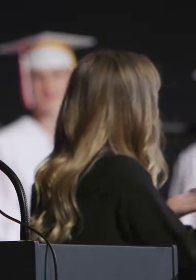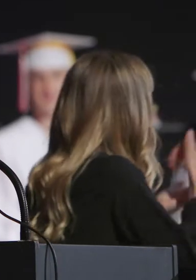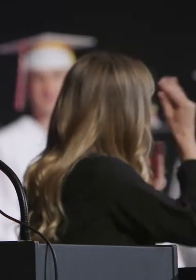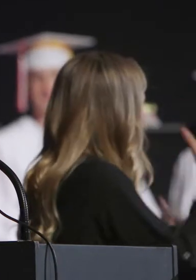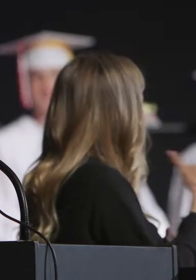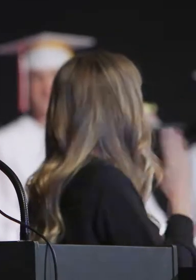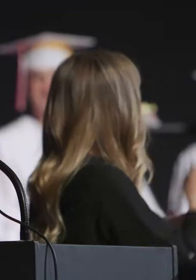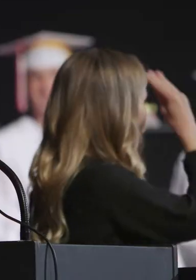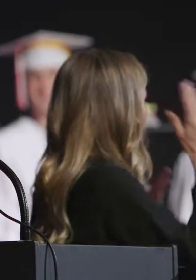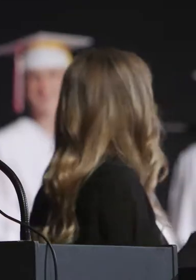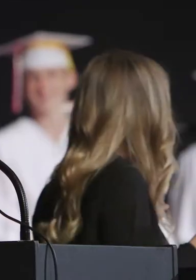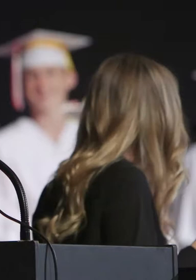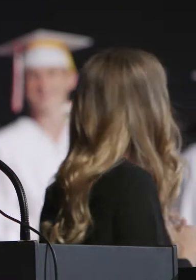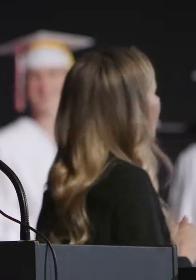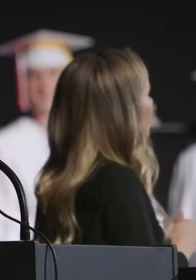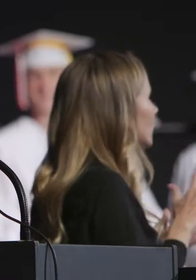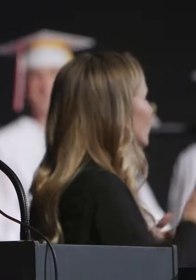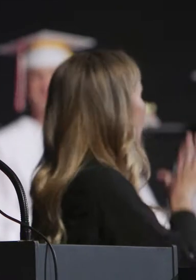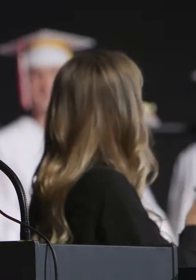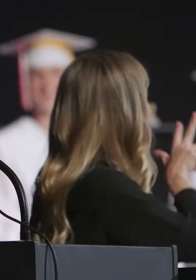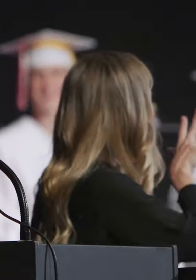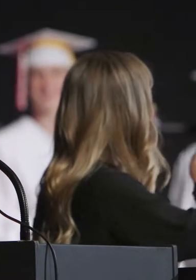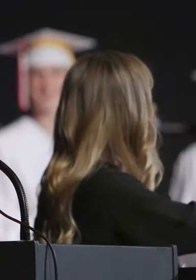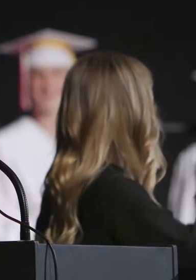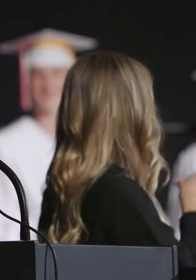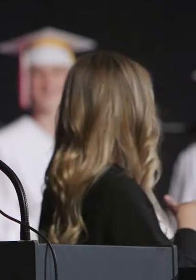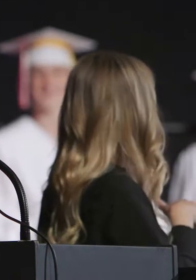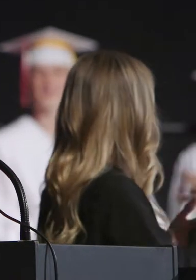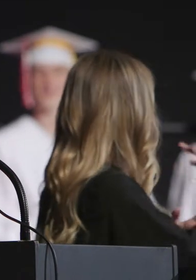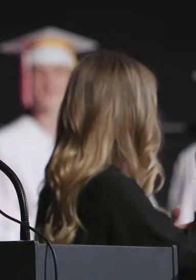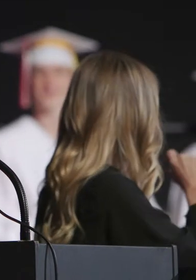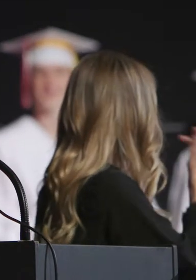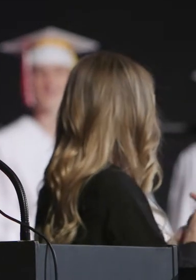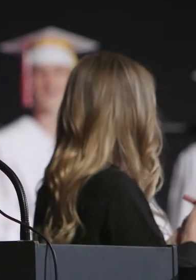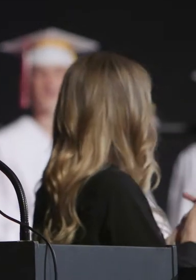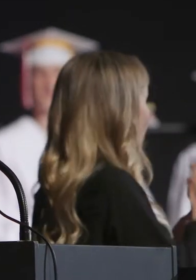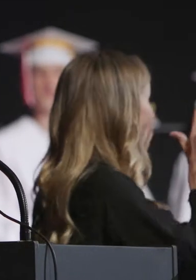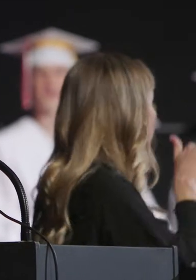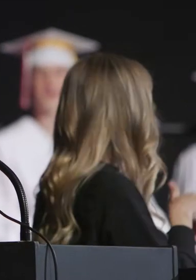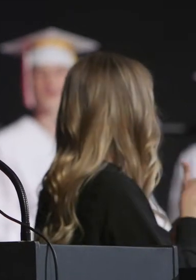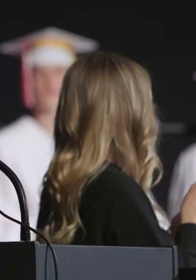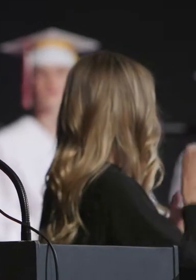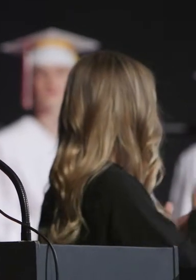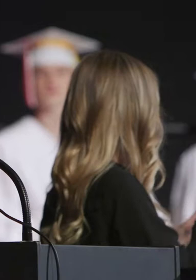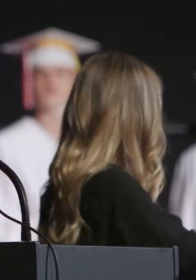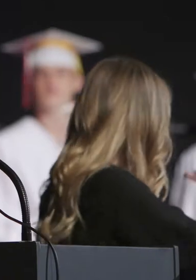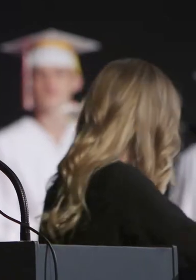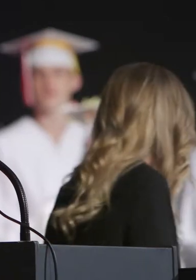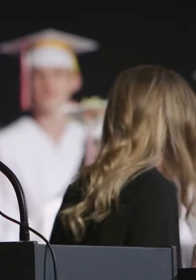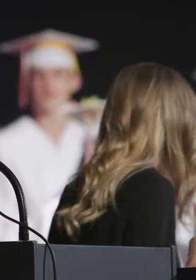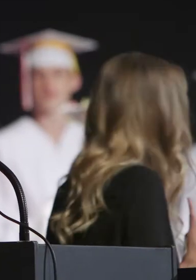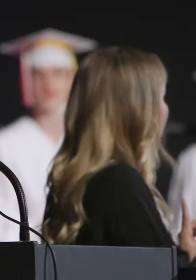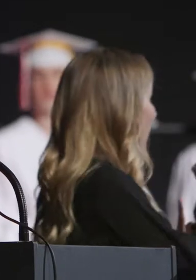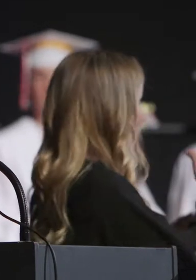following. There are approximately 37,000 high schools graduating more than 3 million students this month. If on average, each student brought